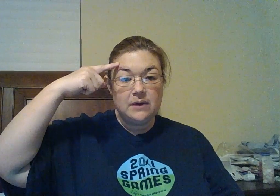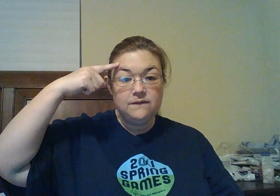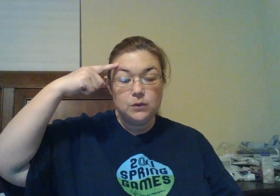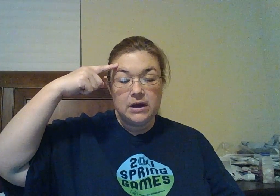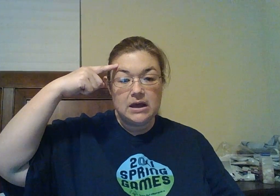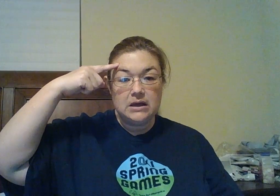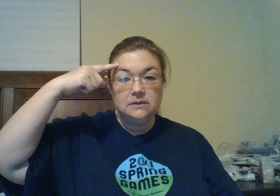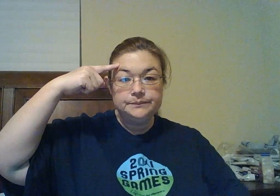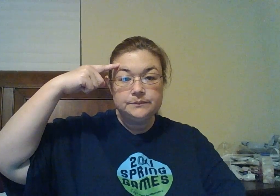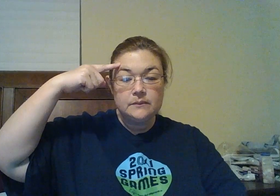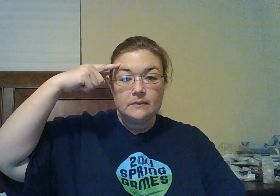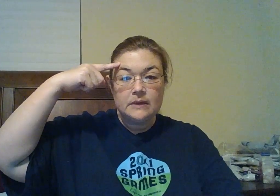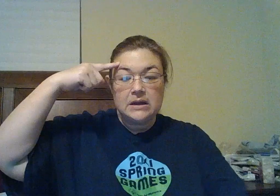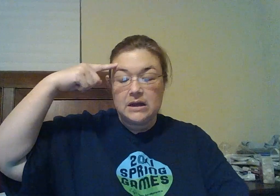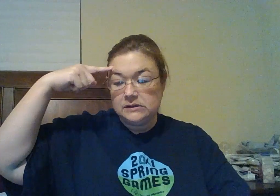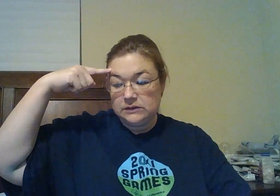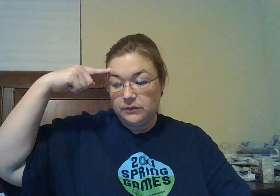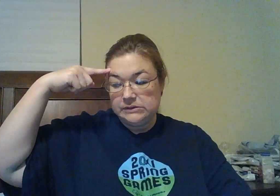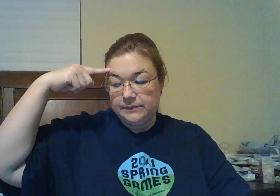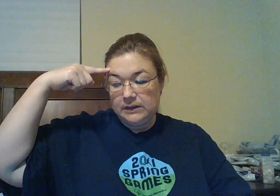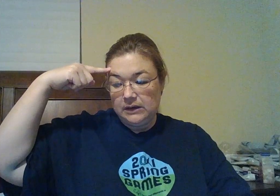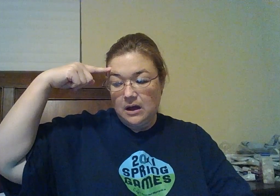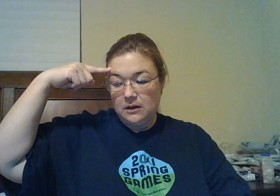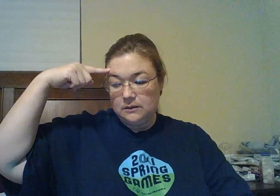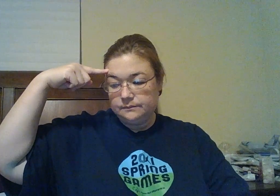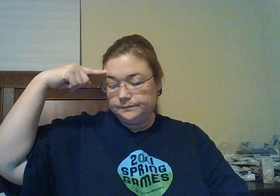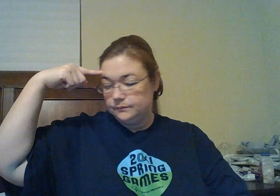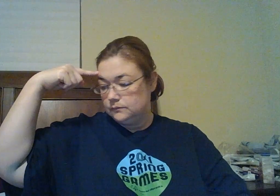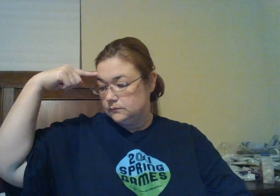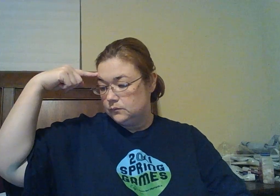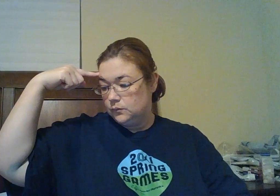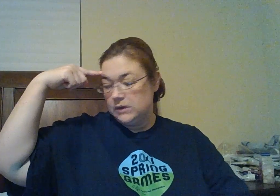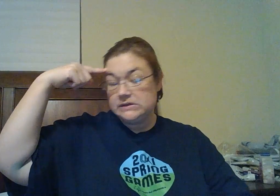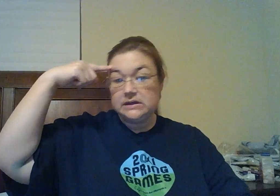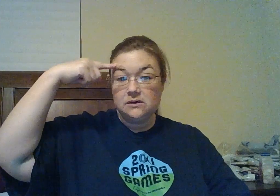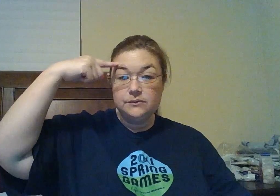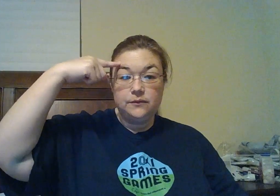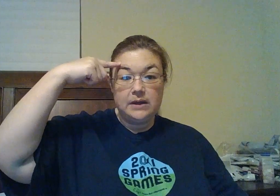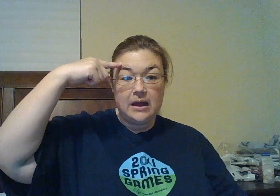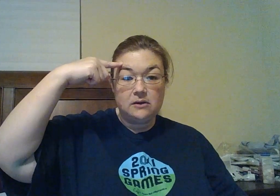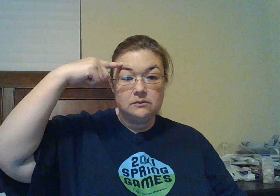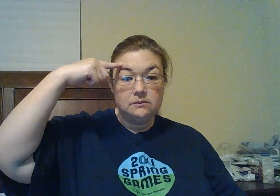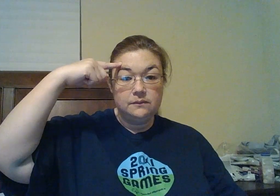my forehead, and it's going to be one single movement out.